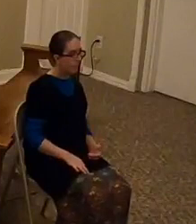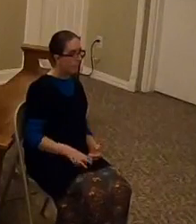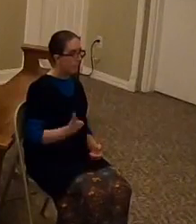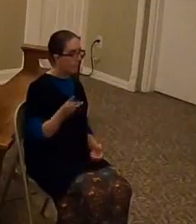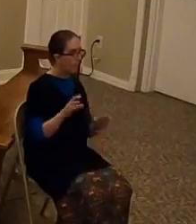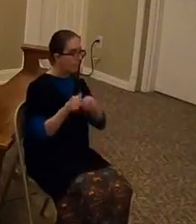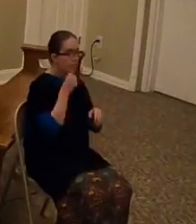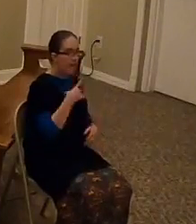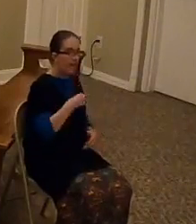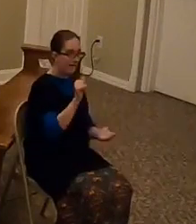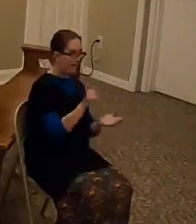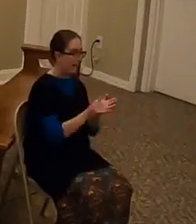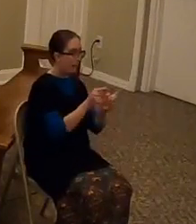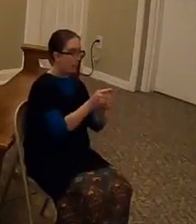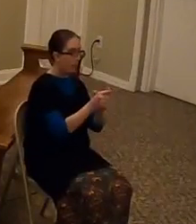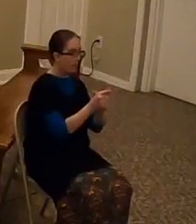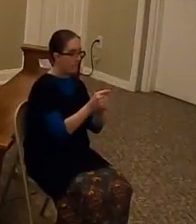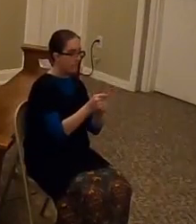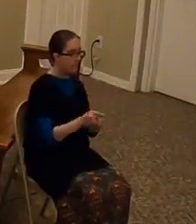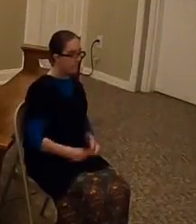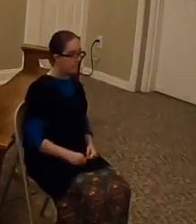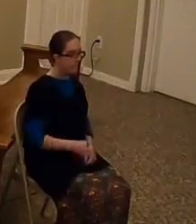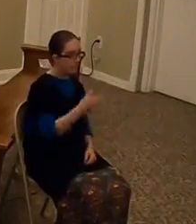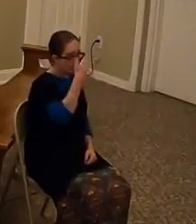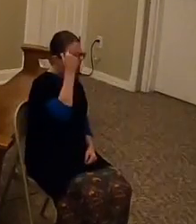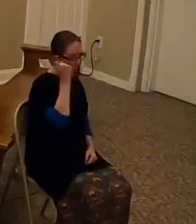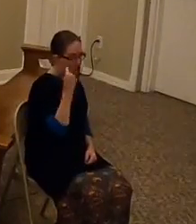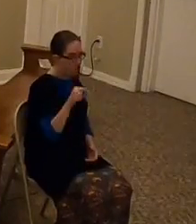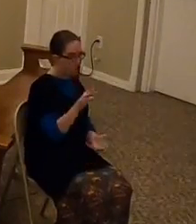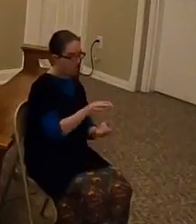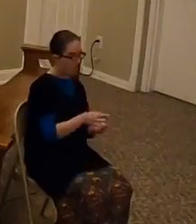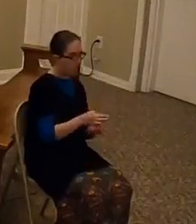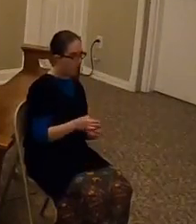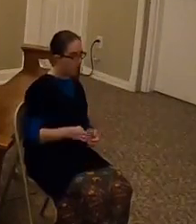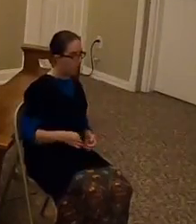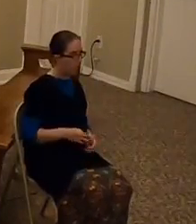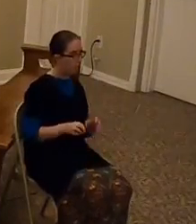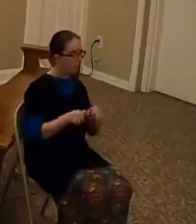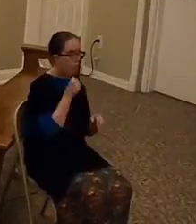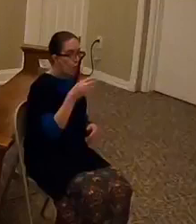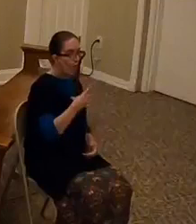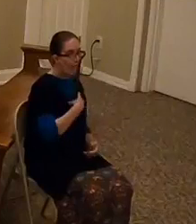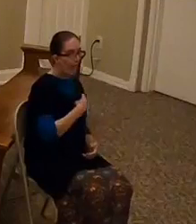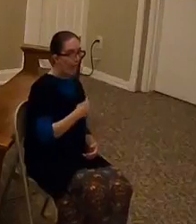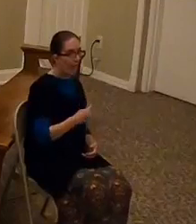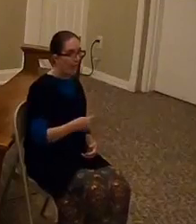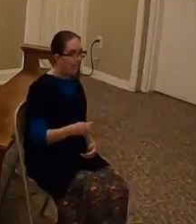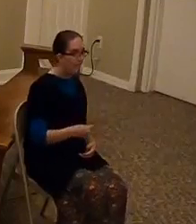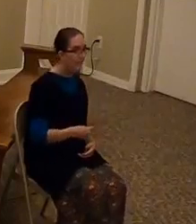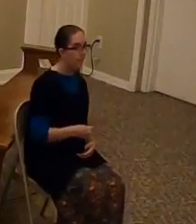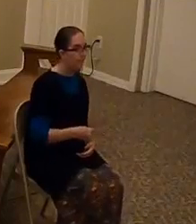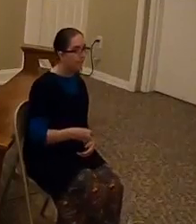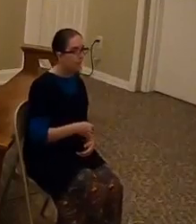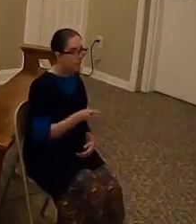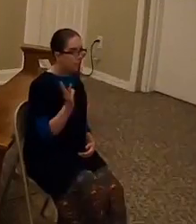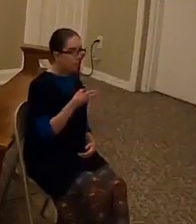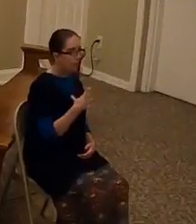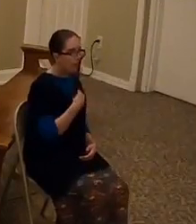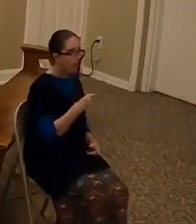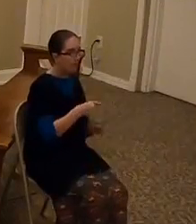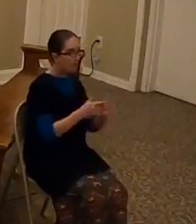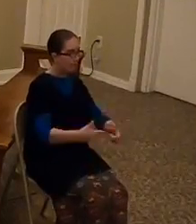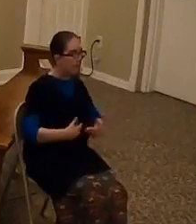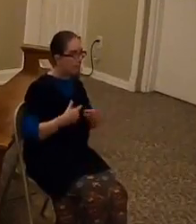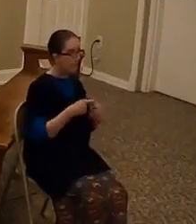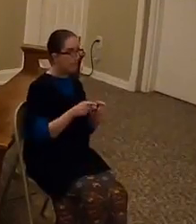don't like that word, holiness. Because the word holiness entails things we don't like. Because we like to